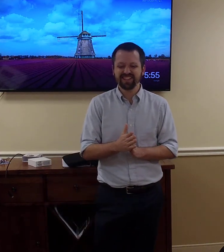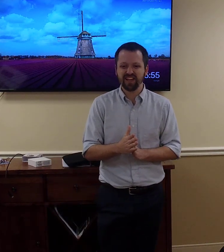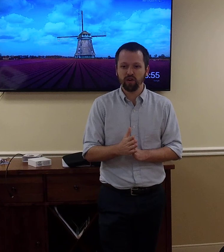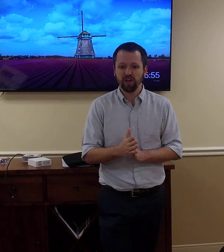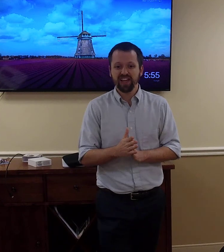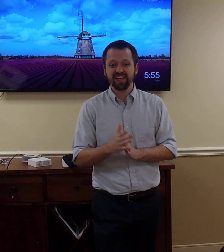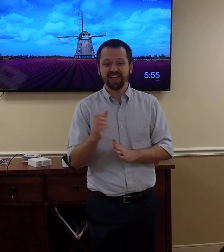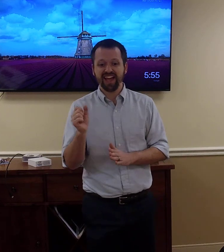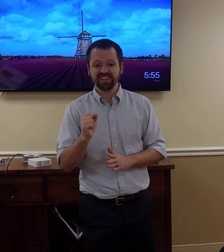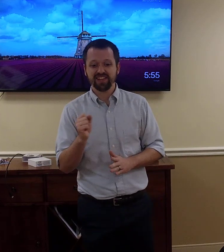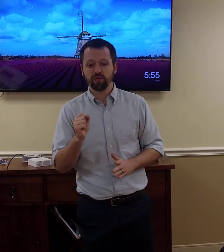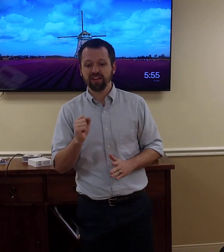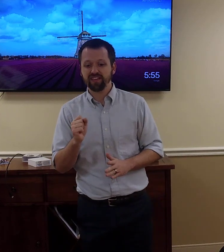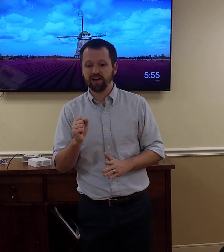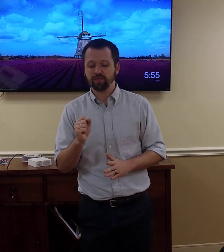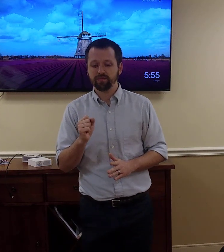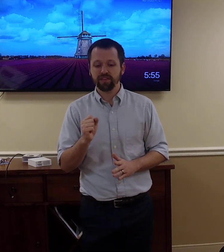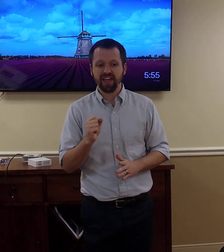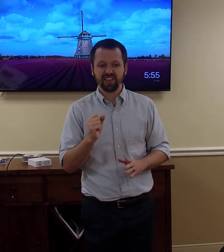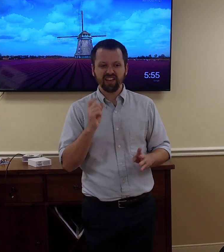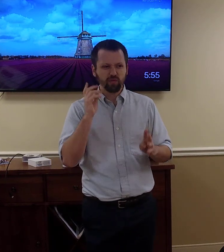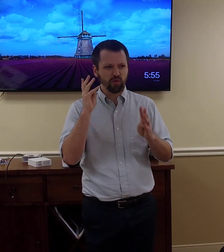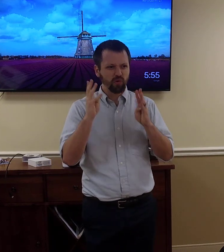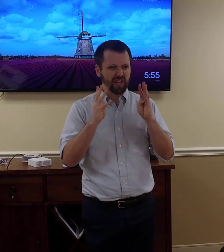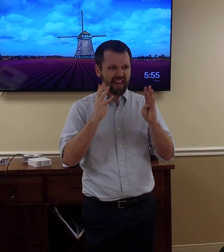so yes, it was yeah, they get real creative.